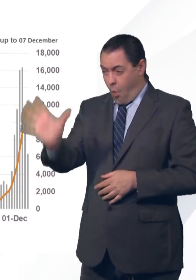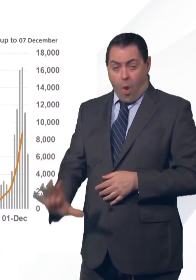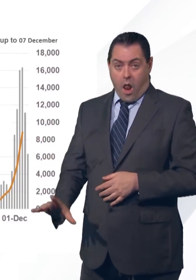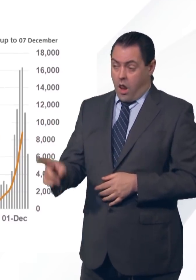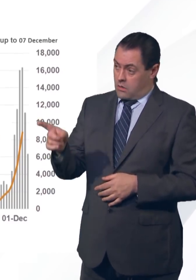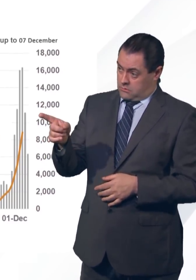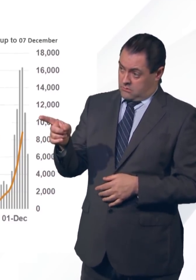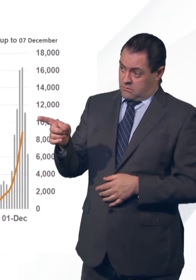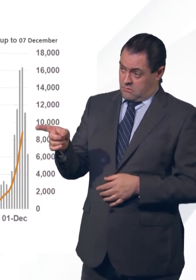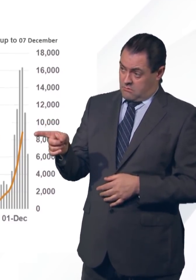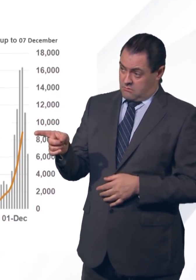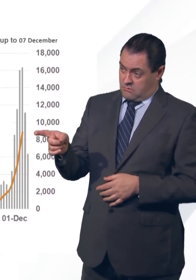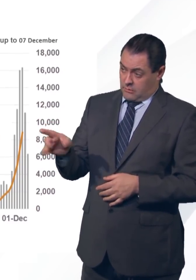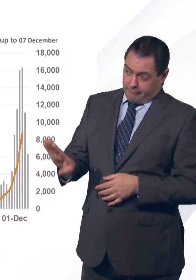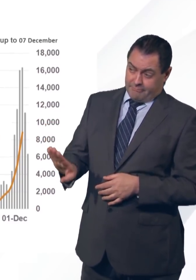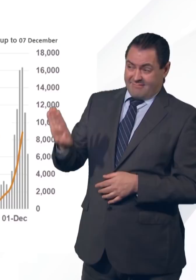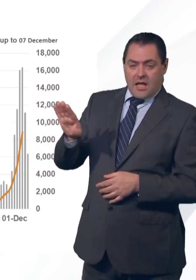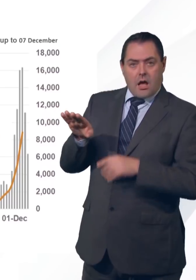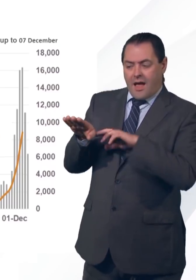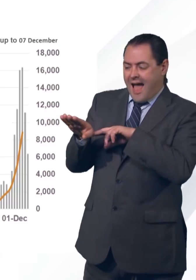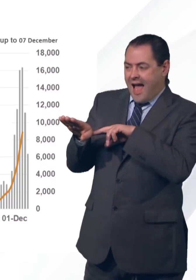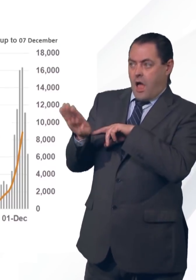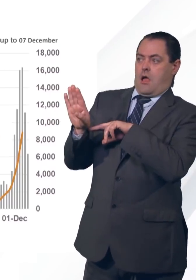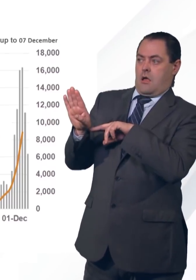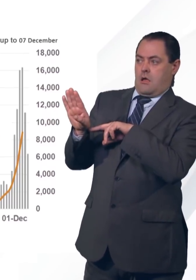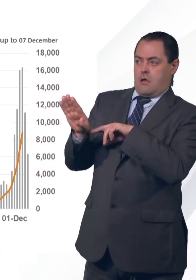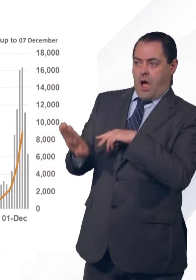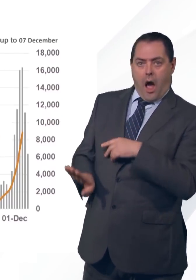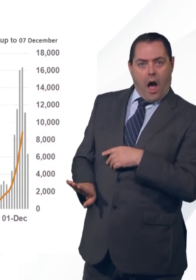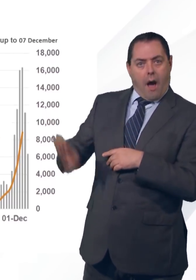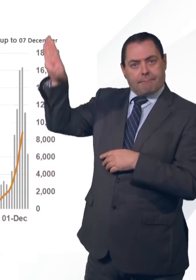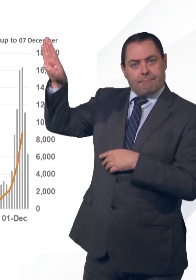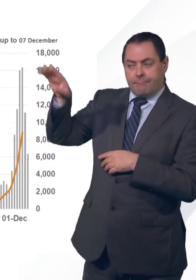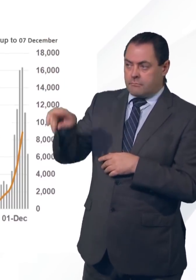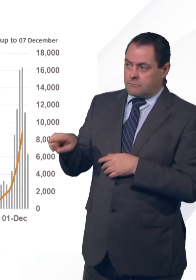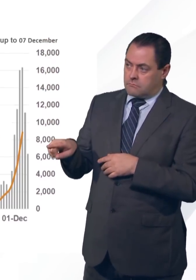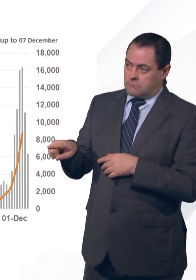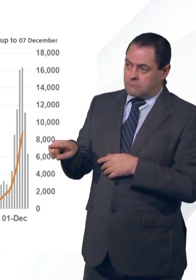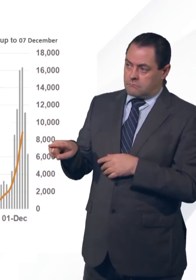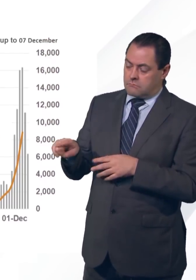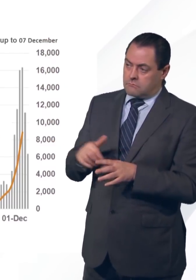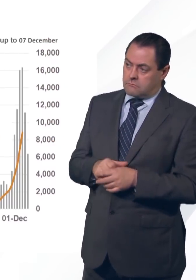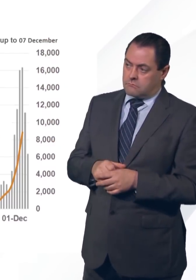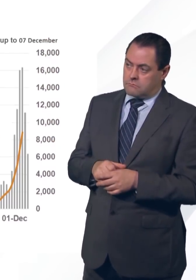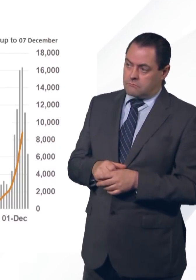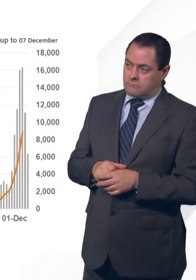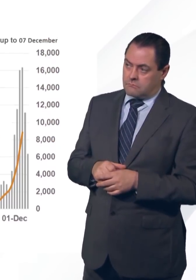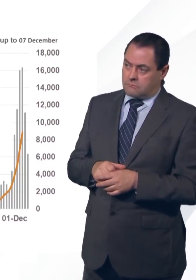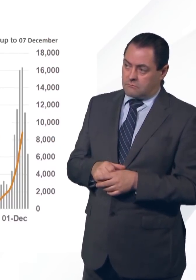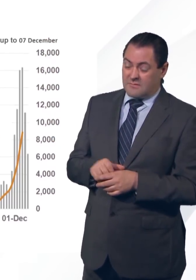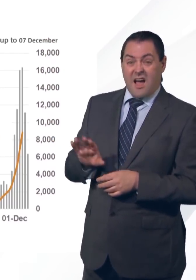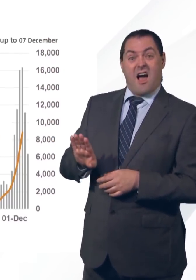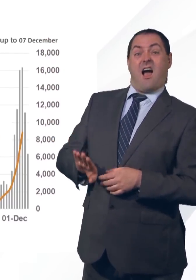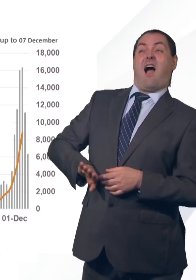as you can see, this is an incredibly steep increase in rates. And we're now seeing this translating into